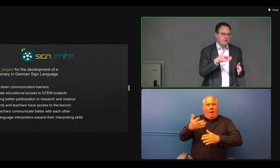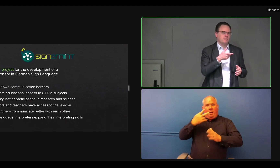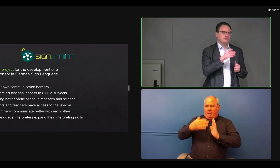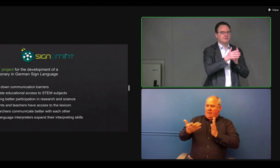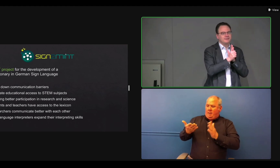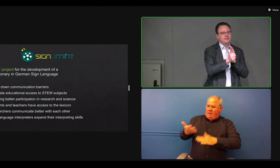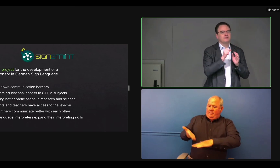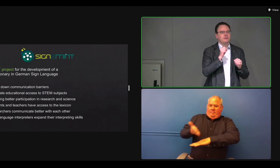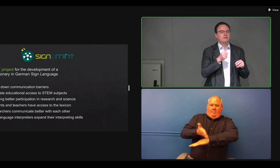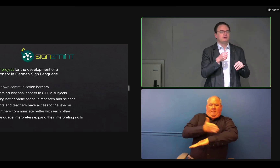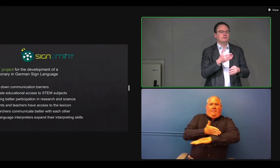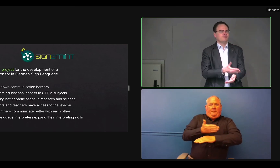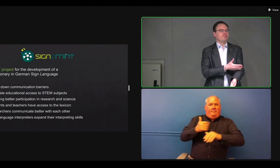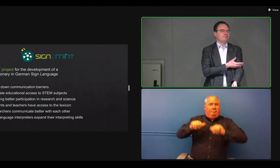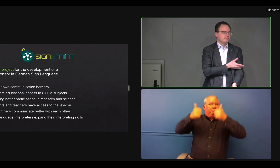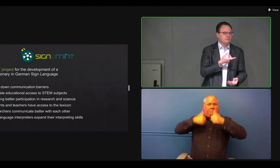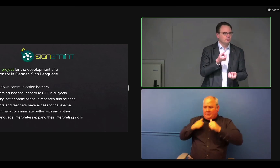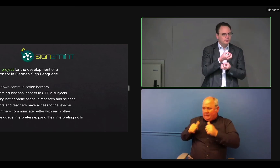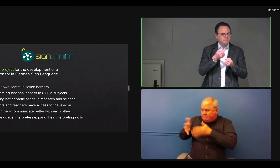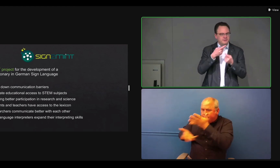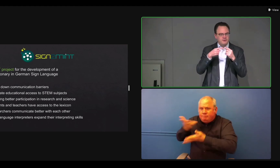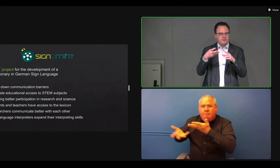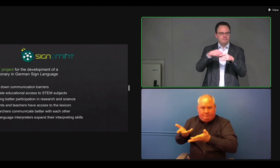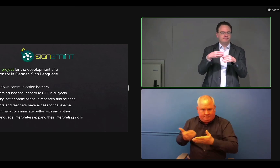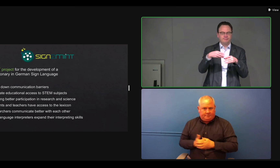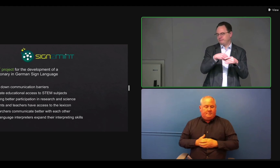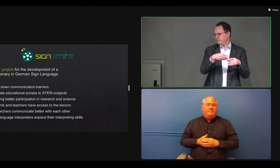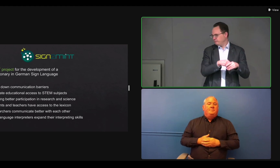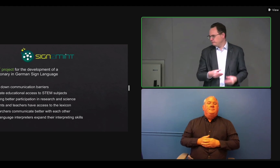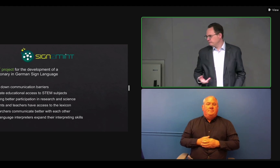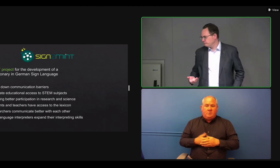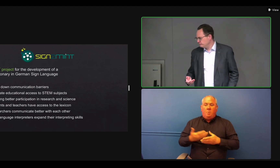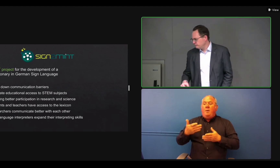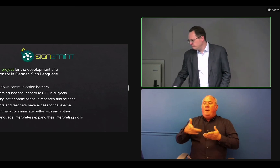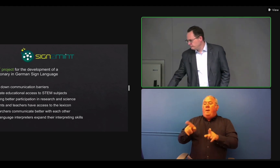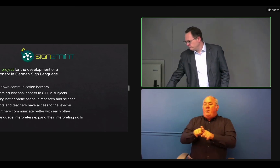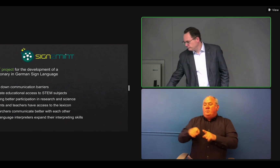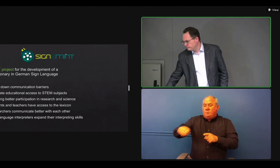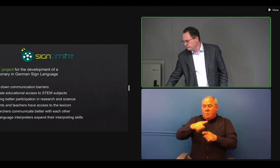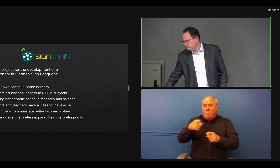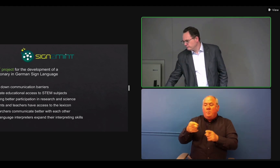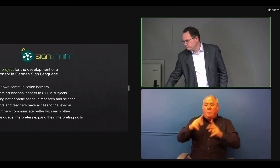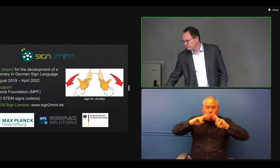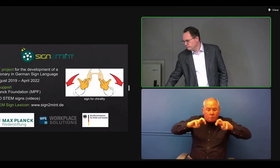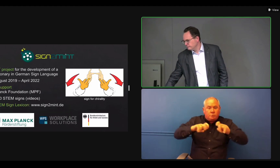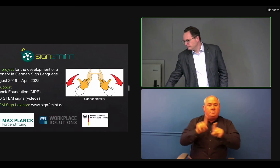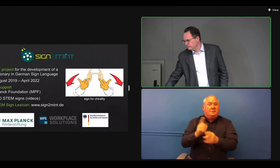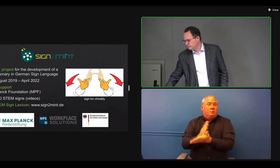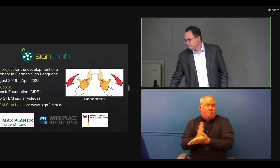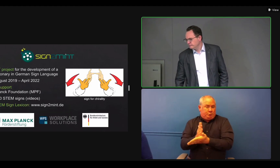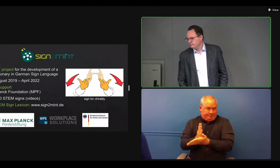And finally, for interpreters to expand their own interpreting skills and be able to interpret in STEM settings more